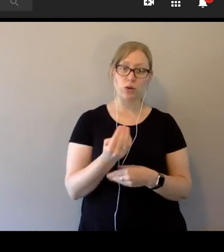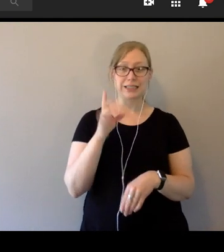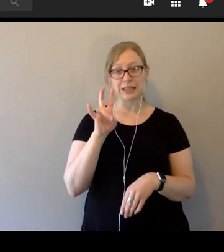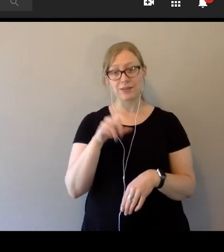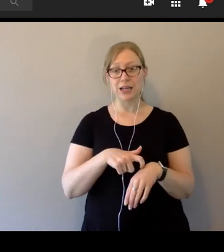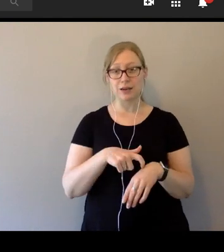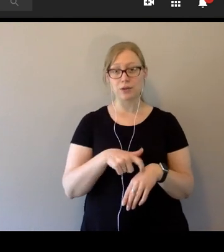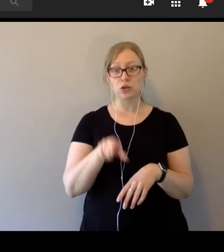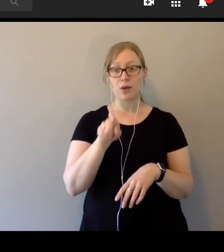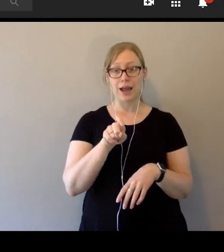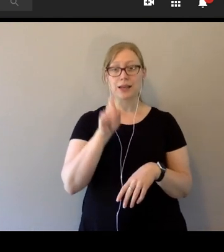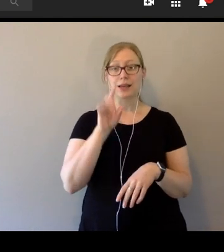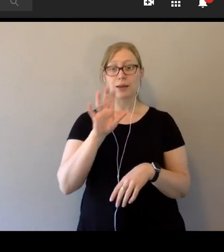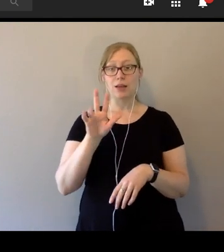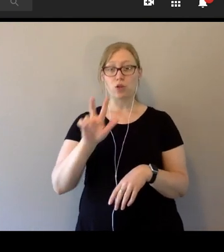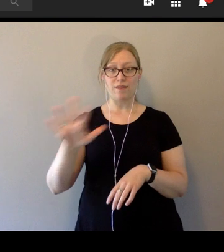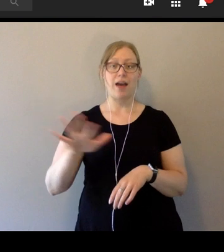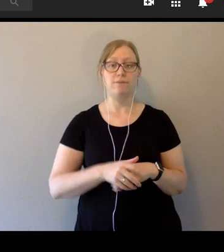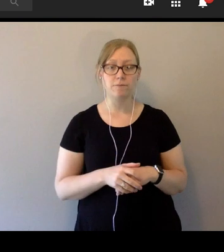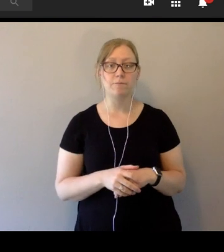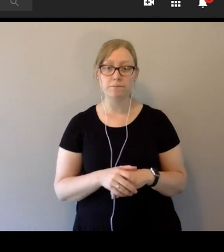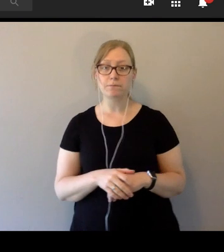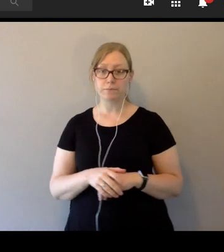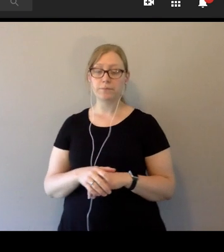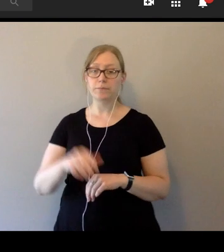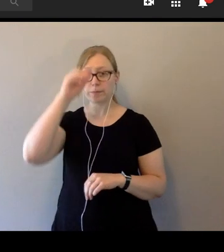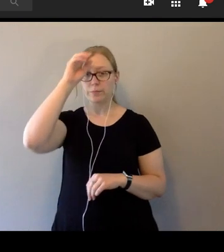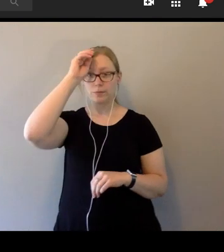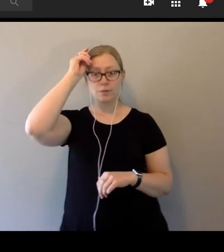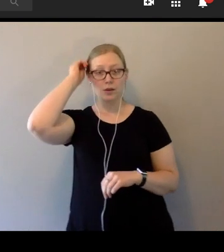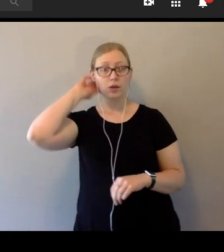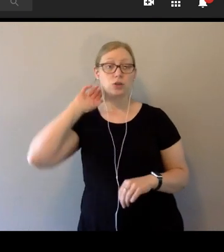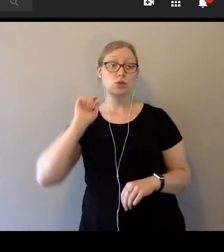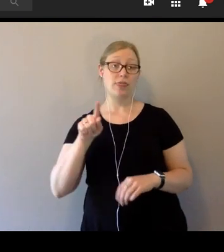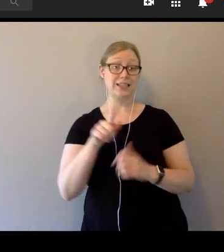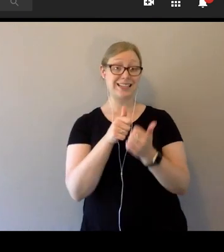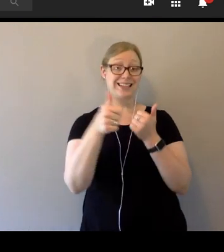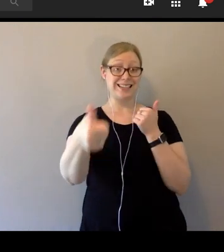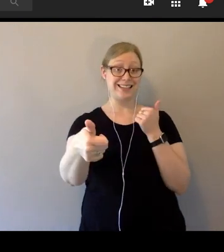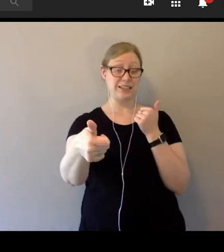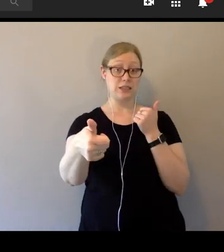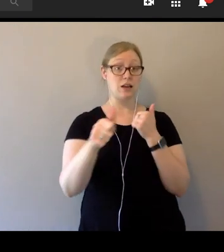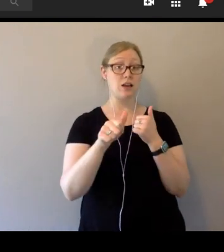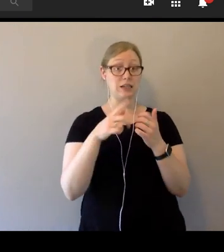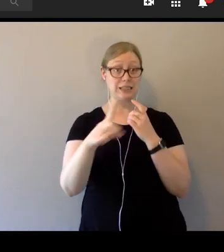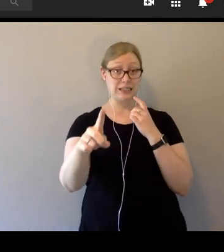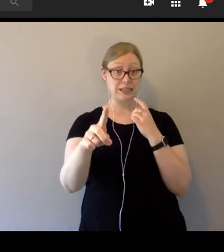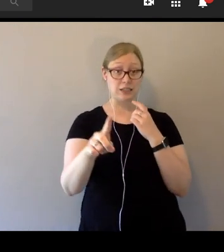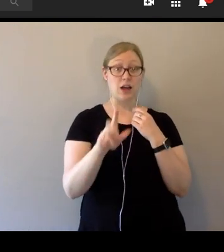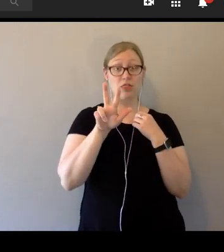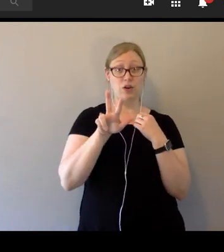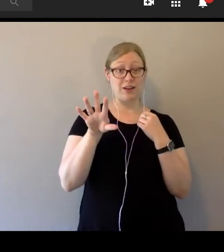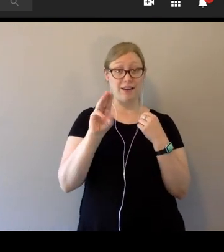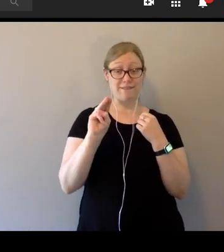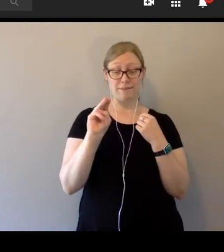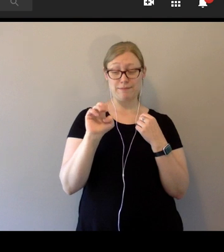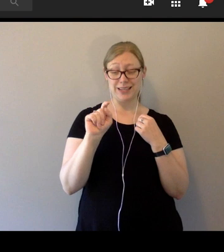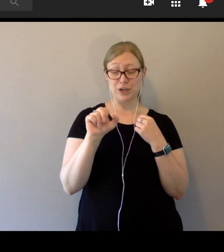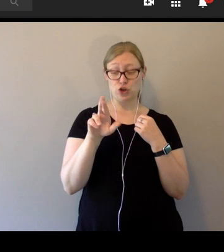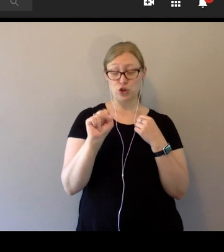so this will be, x is going to be 35. And so this is a distance of 35 meters across